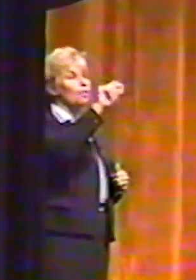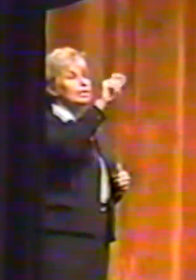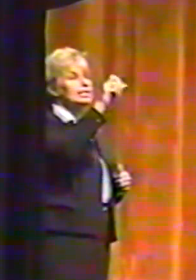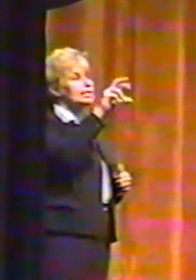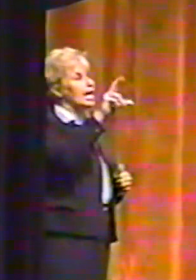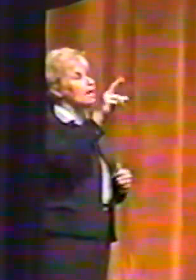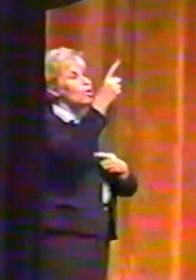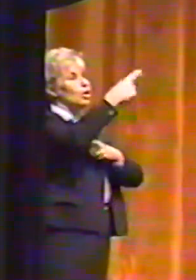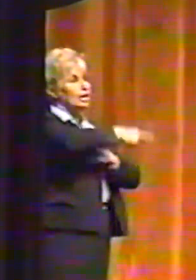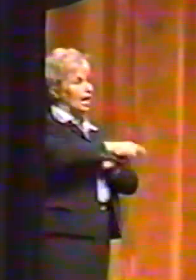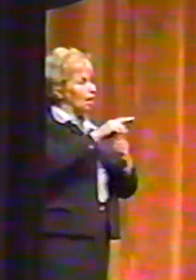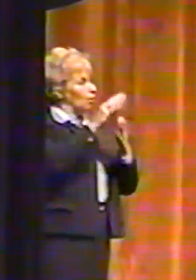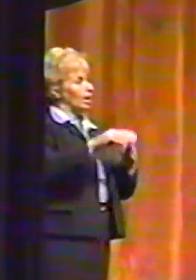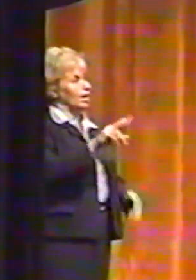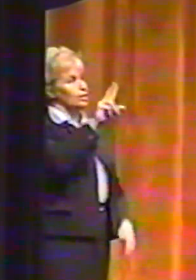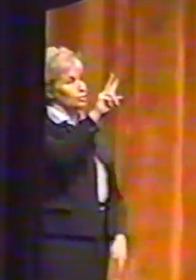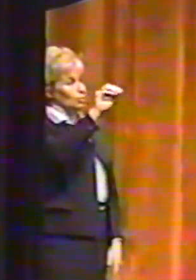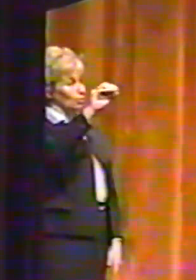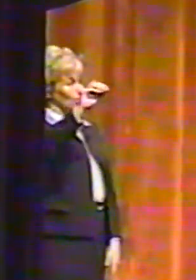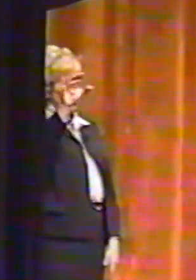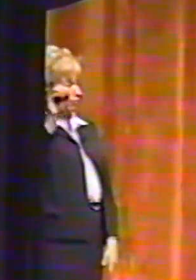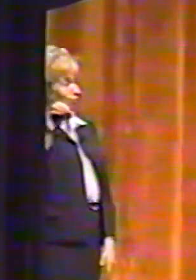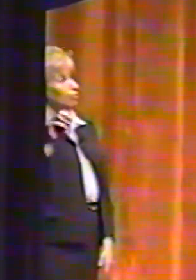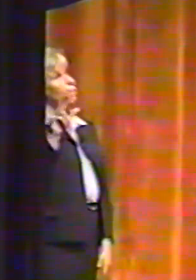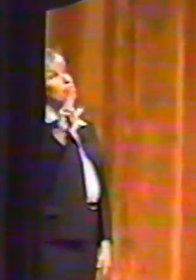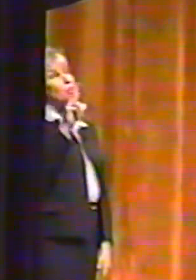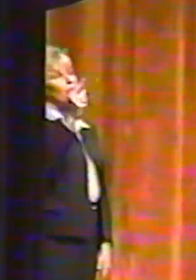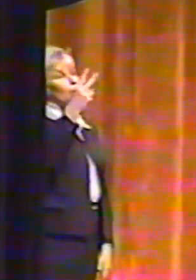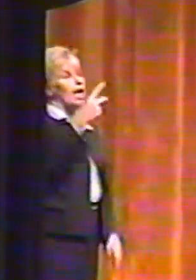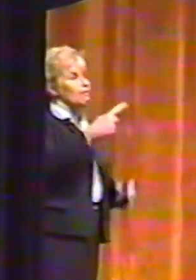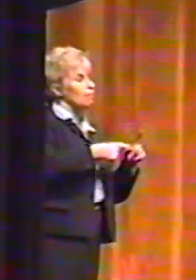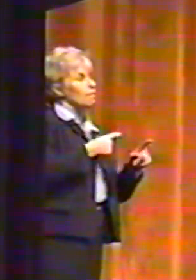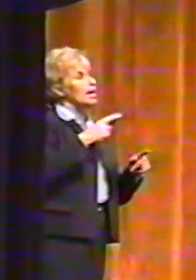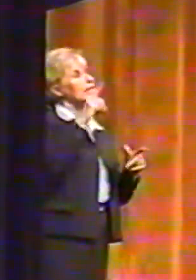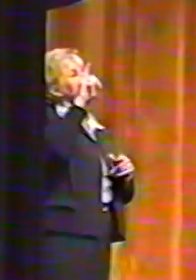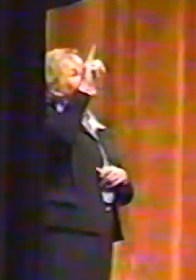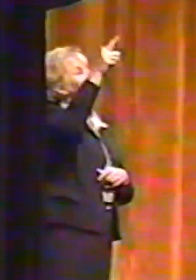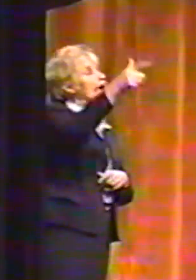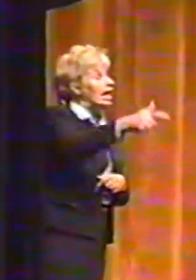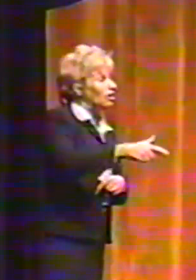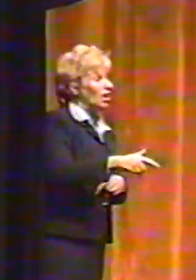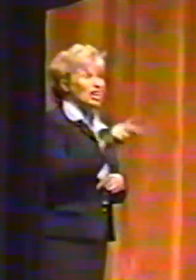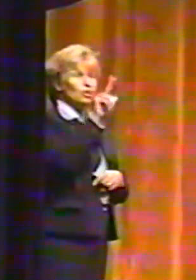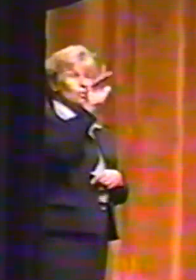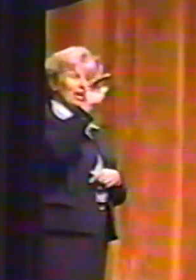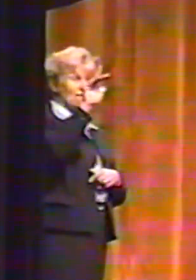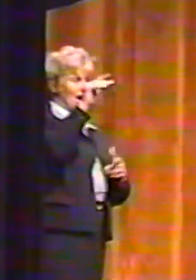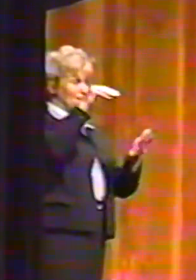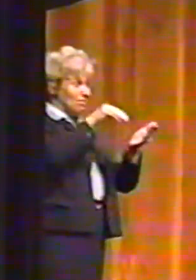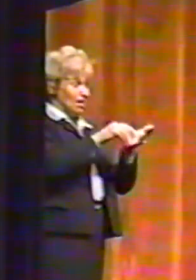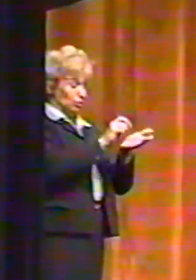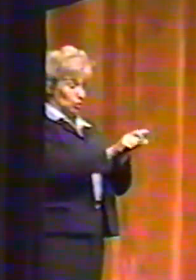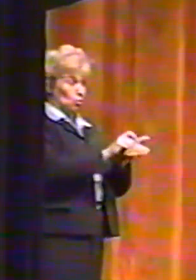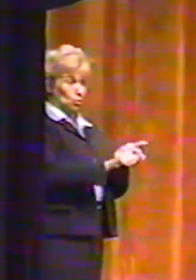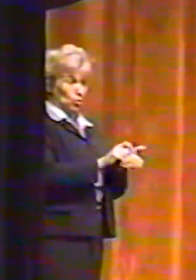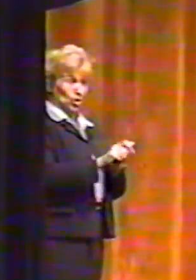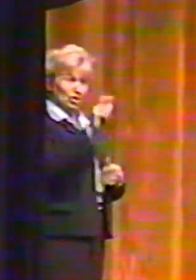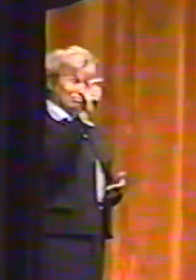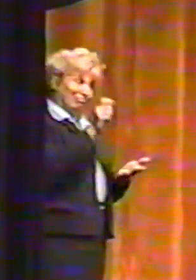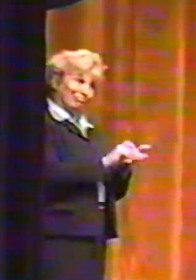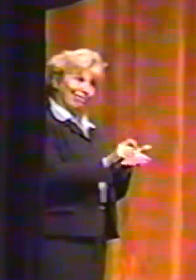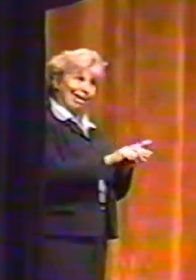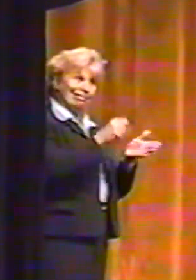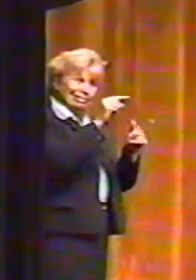of 2000. And about 3.5 months later, and about 25,000 words later, we published a series we